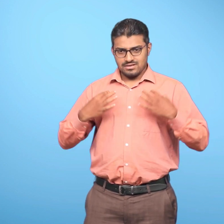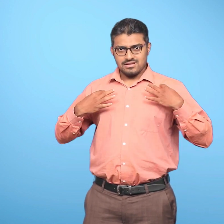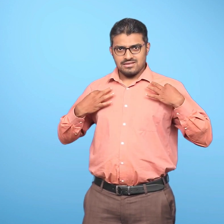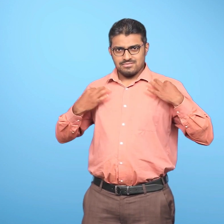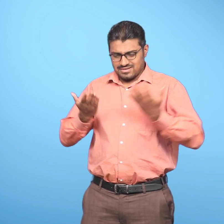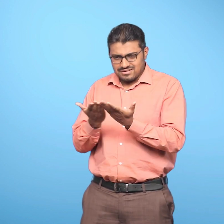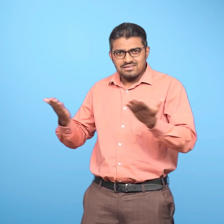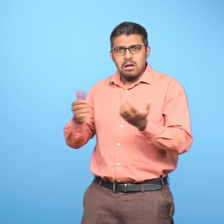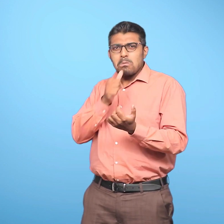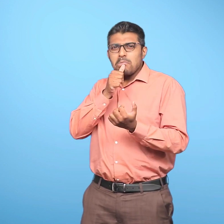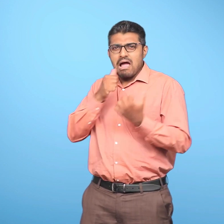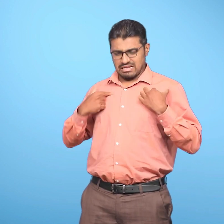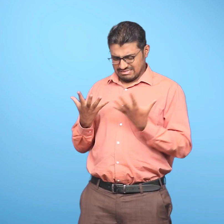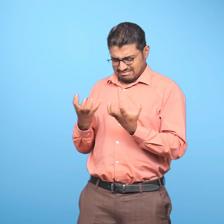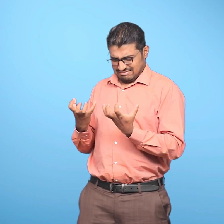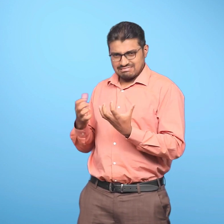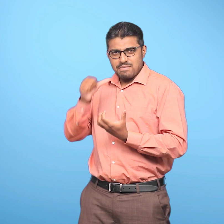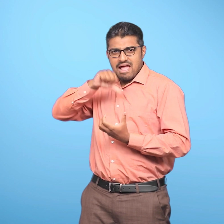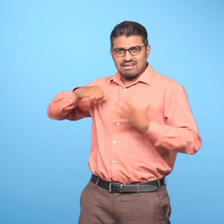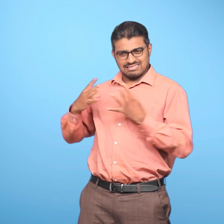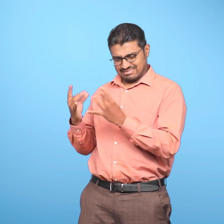Wet clothes to dry clothes.